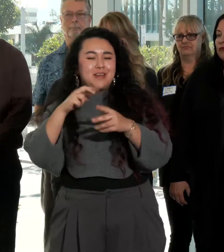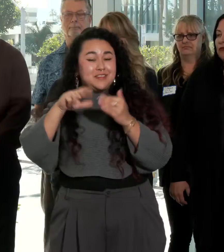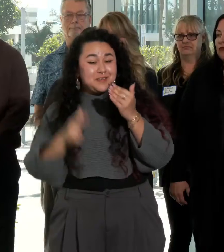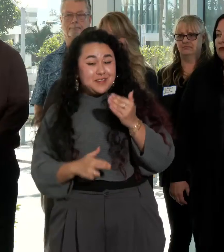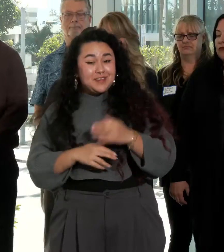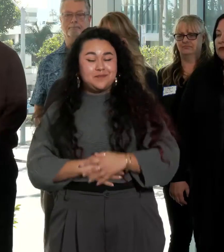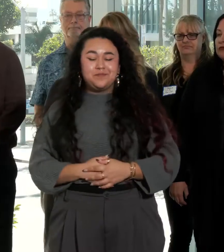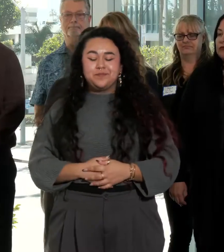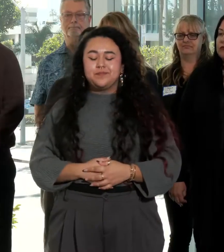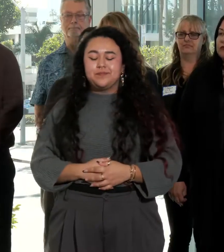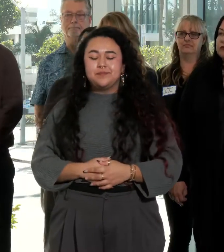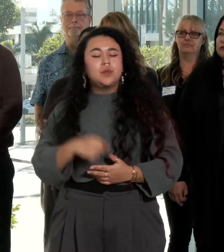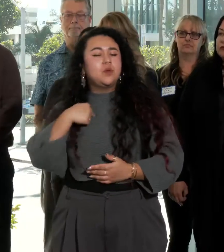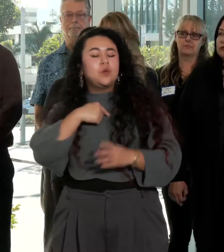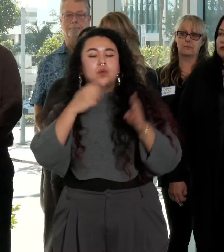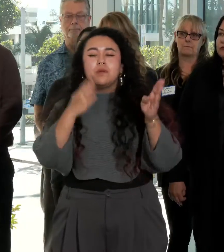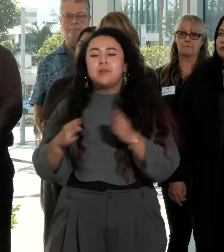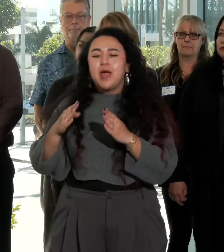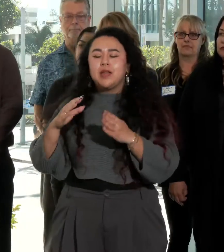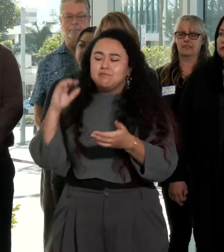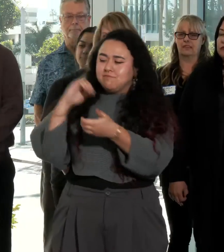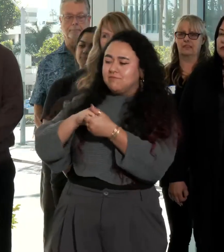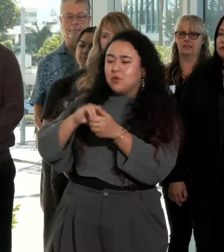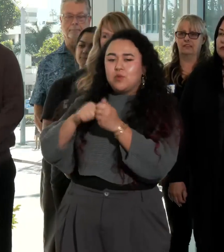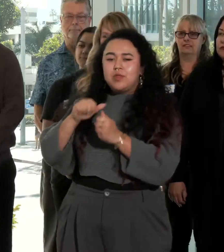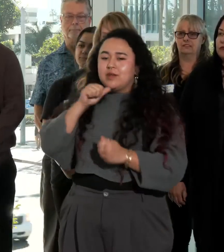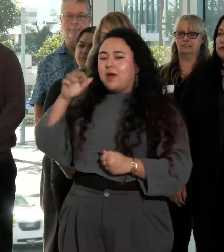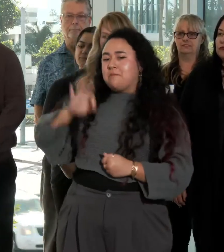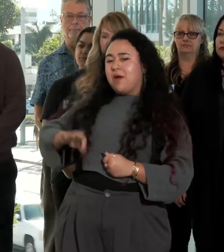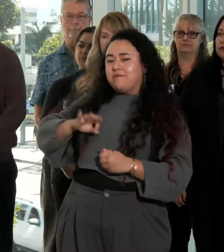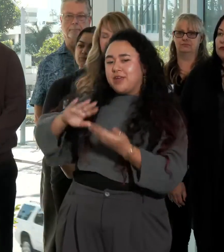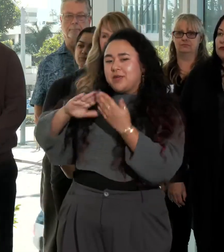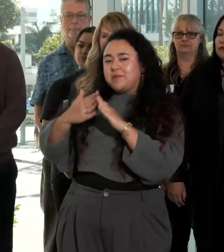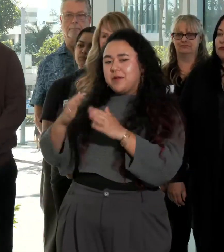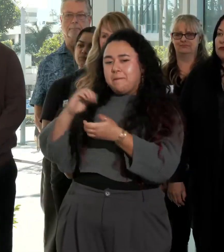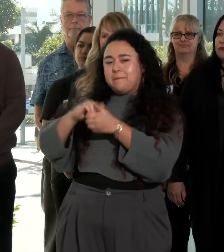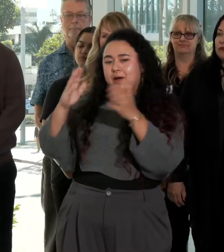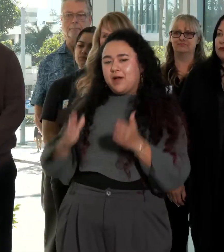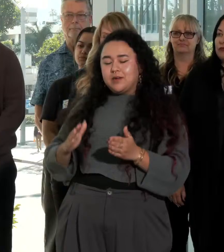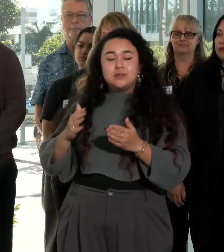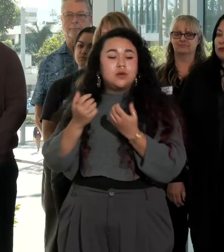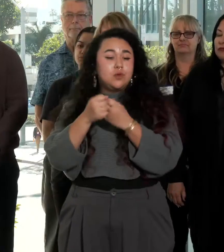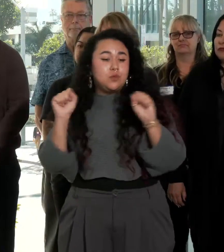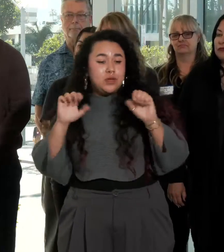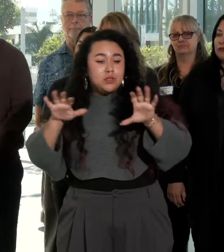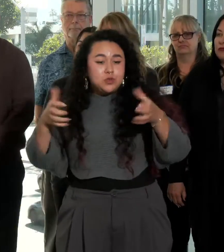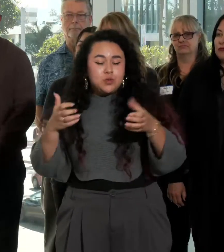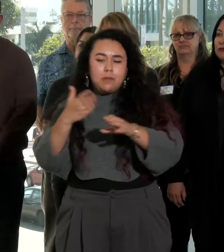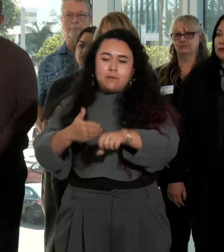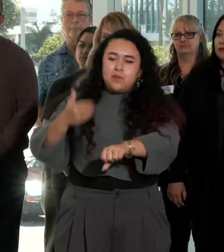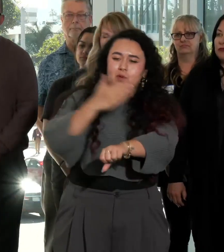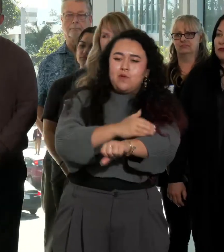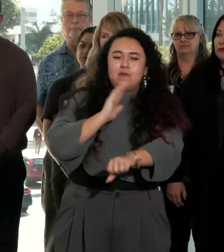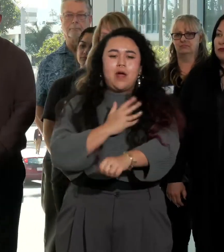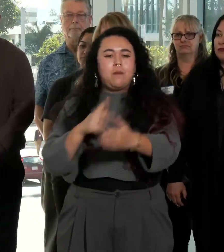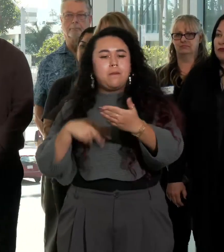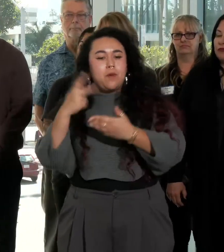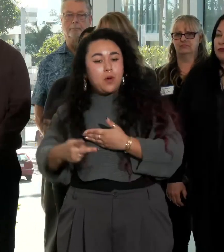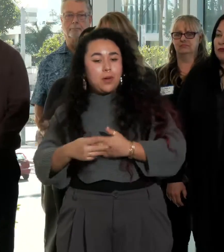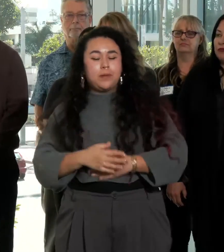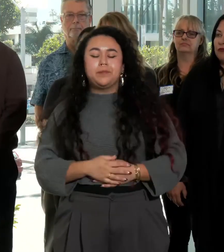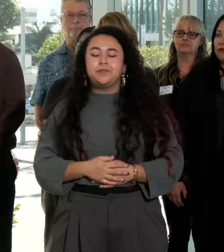outcomes. We plan to team up with our nonprofit community partners and rescue groups to enhance our